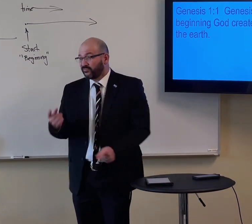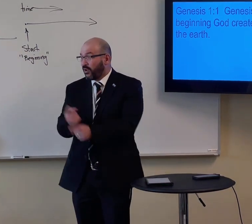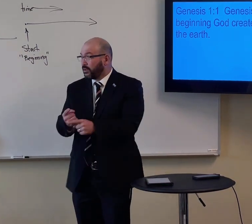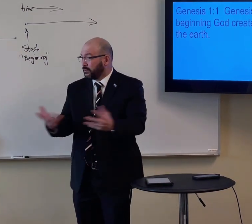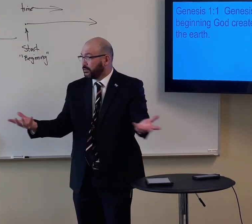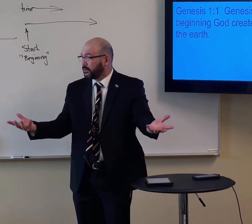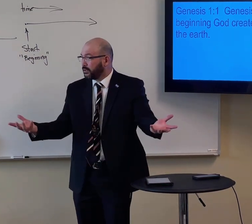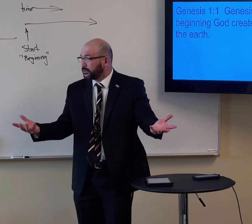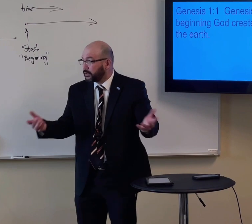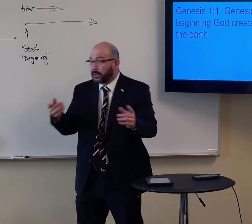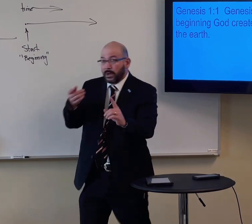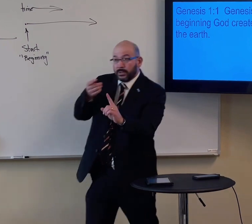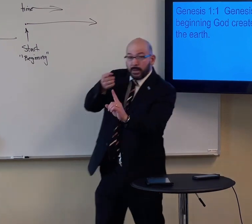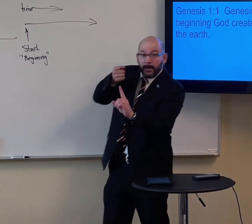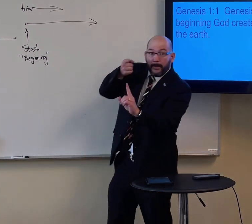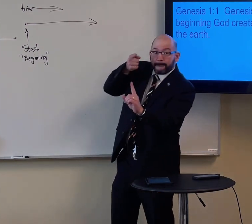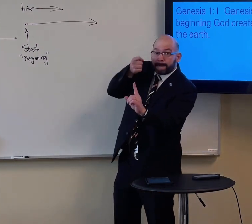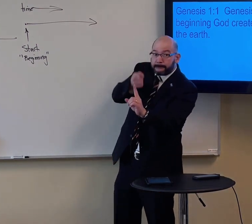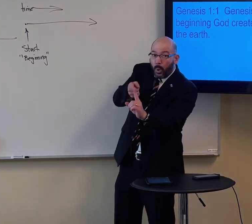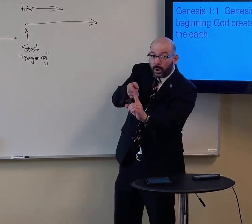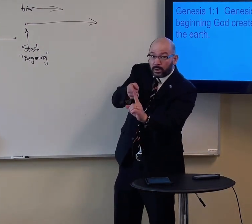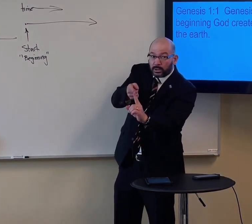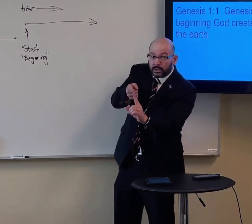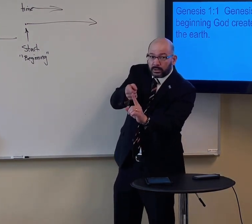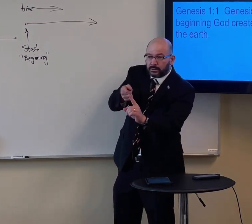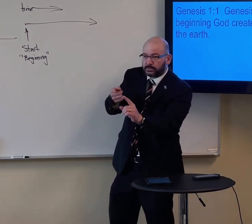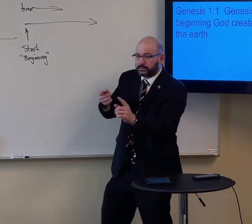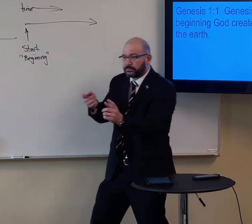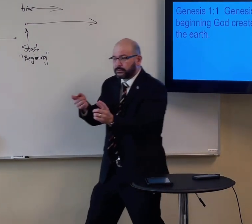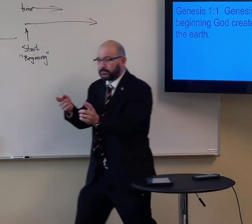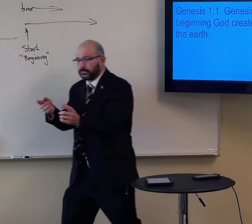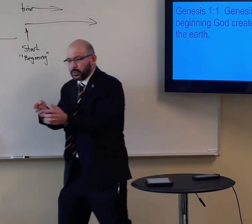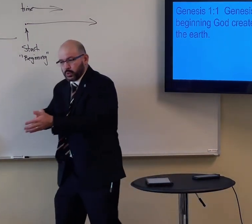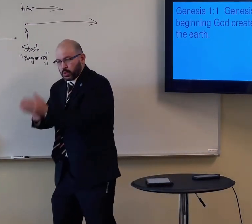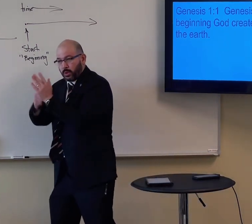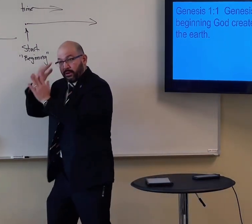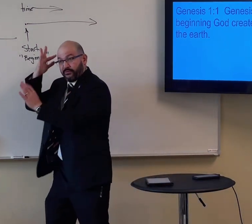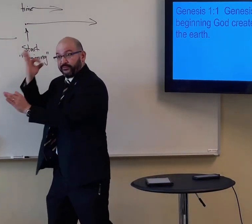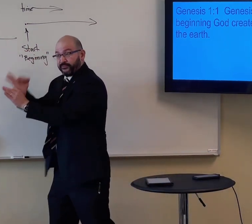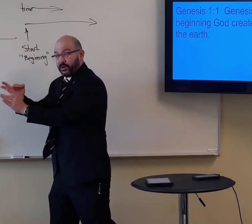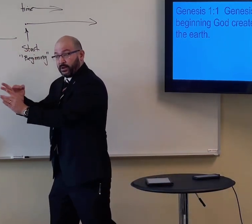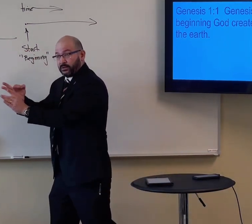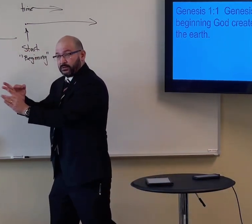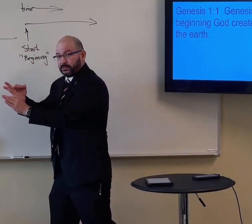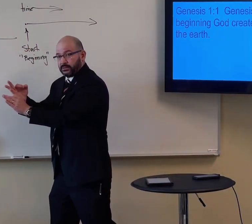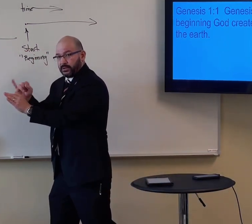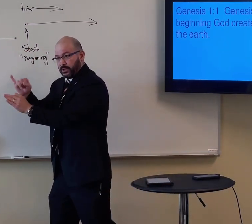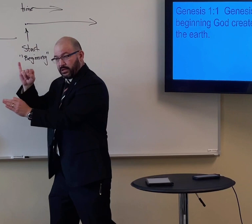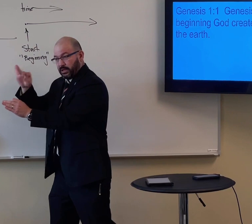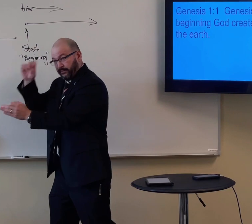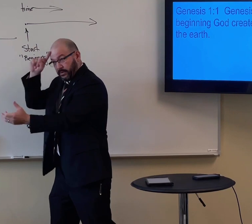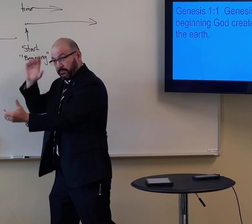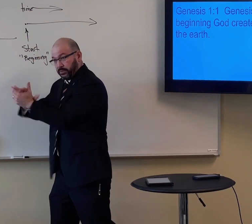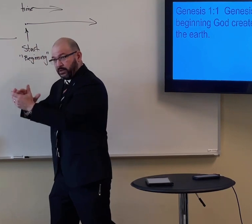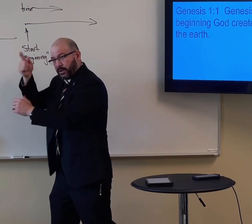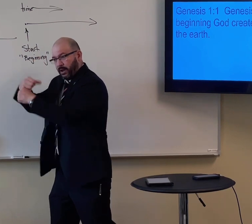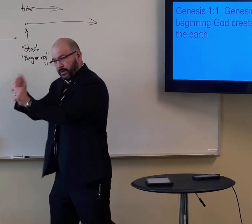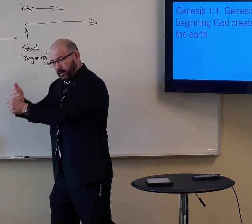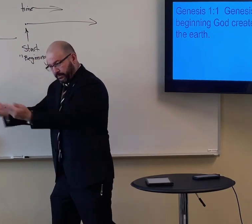You can't, you can't, you prove creation. Require, it requires faith. If you believe